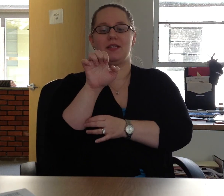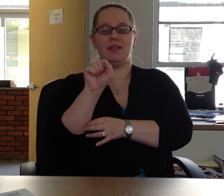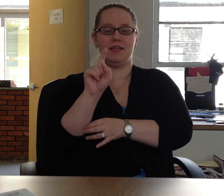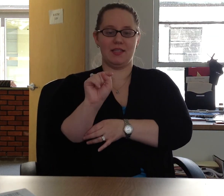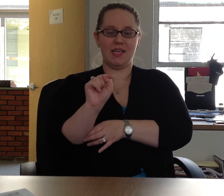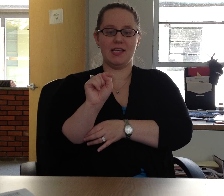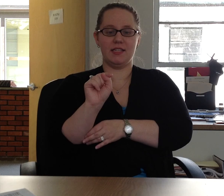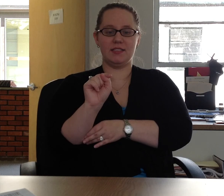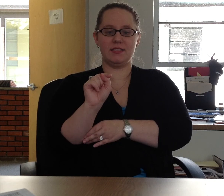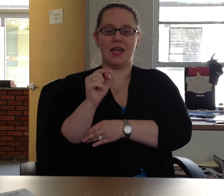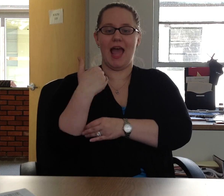Okay.